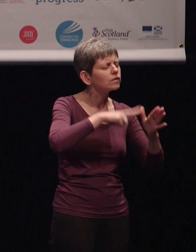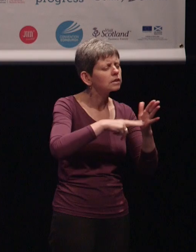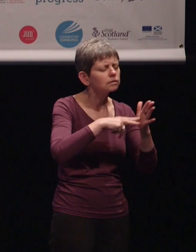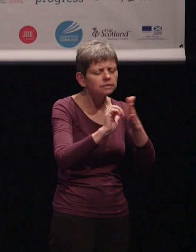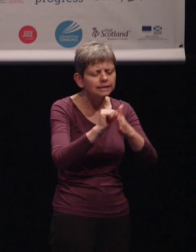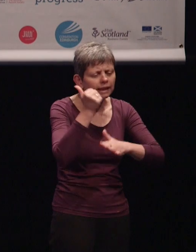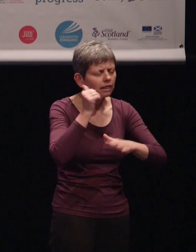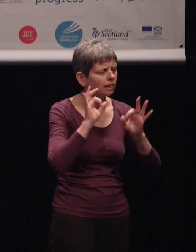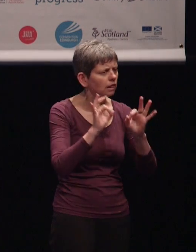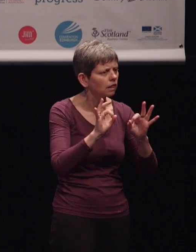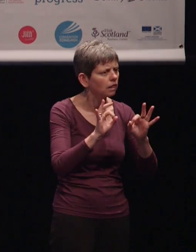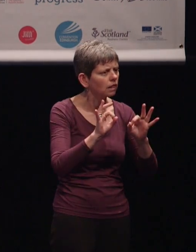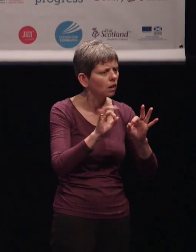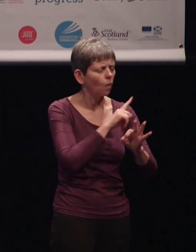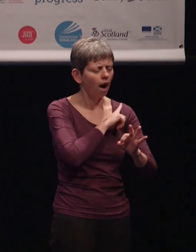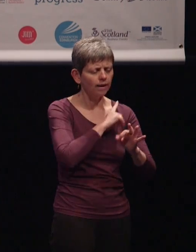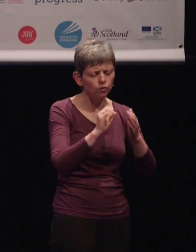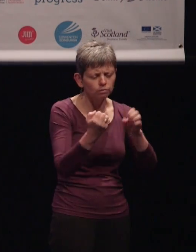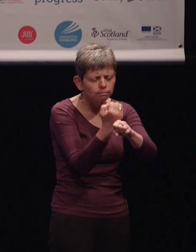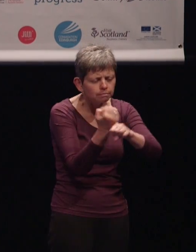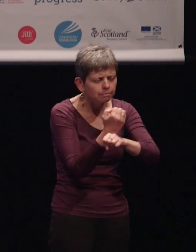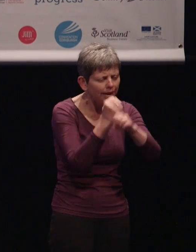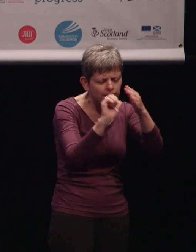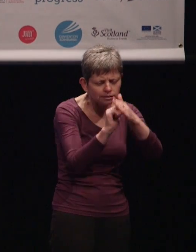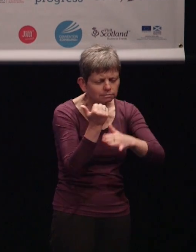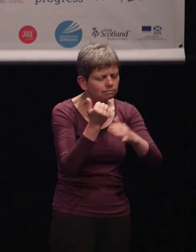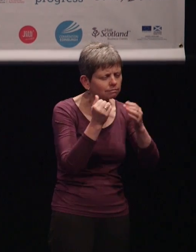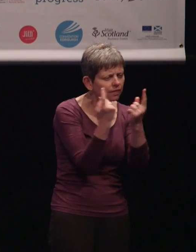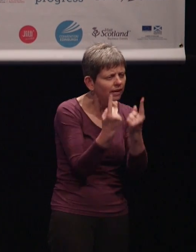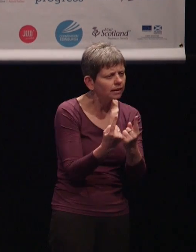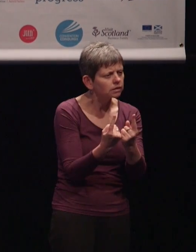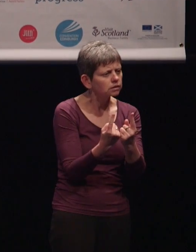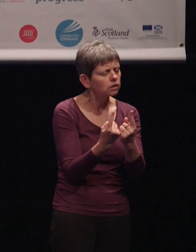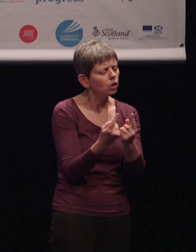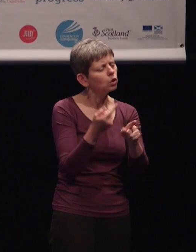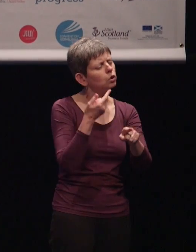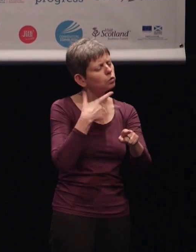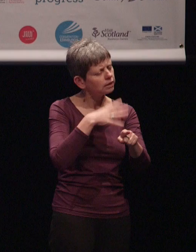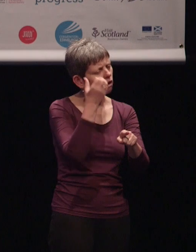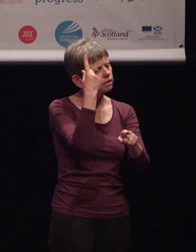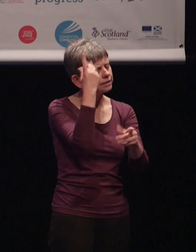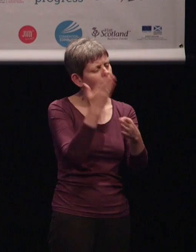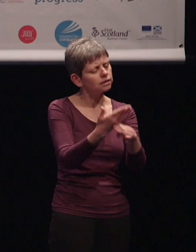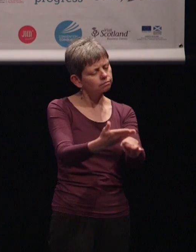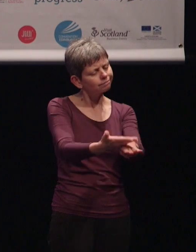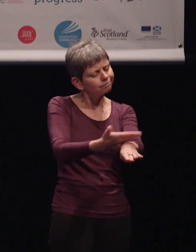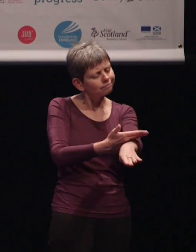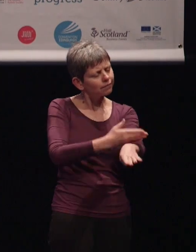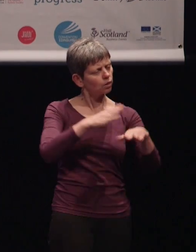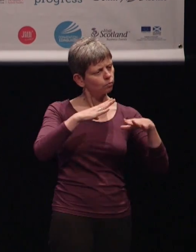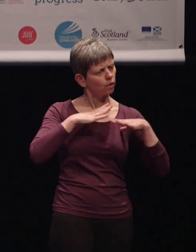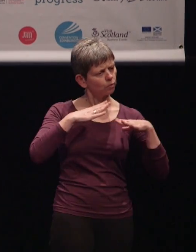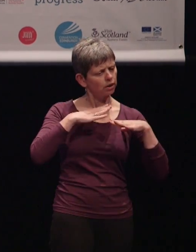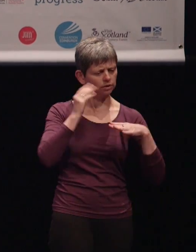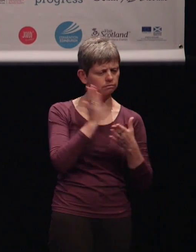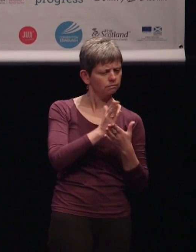Because first of all, if you're a craftsman, you need to understand the importance of the preparatory work that you have to